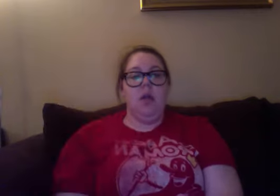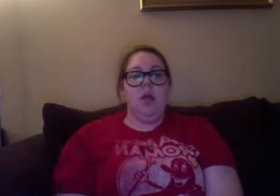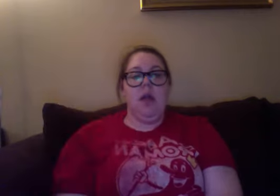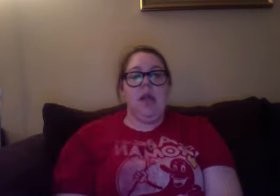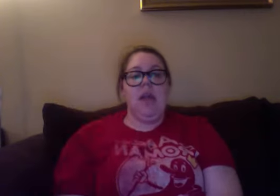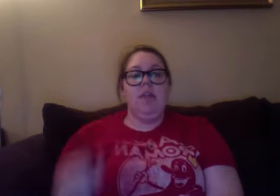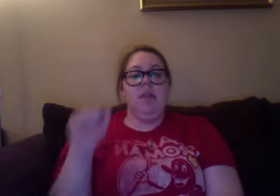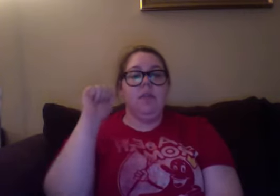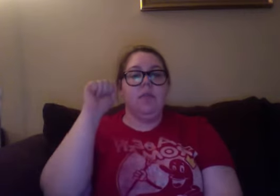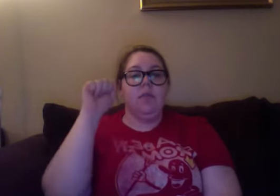aunt,